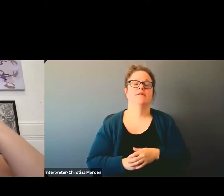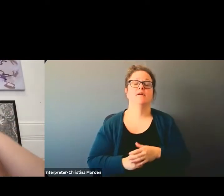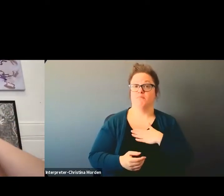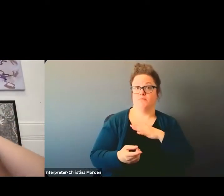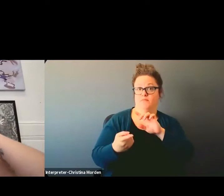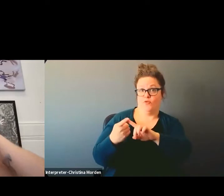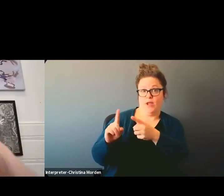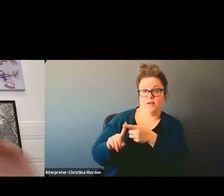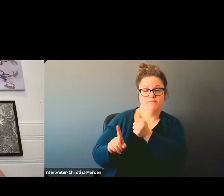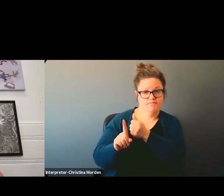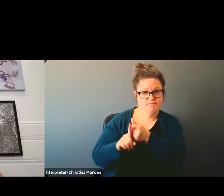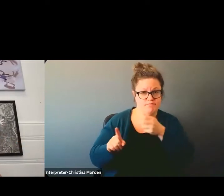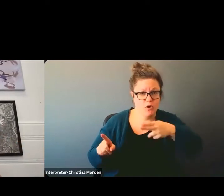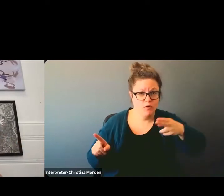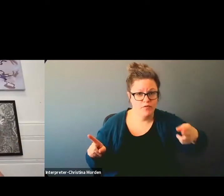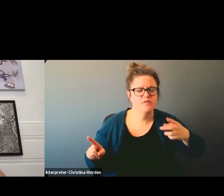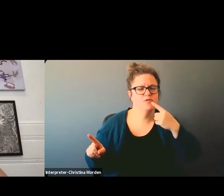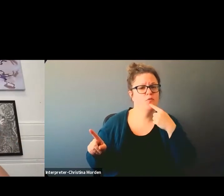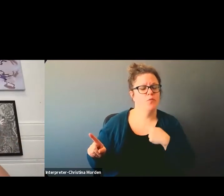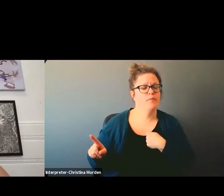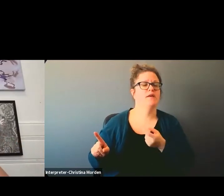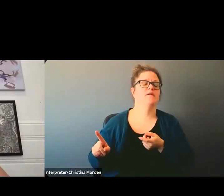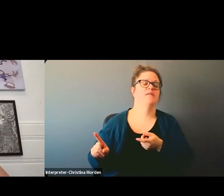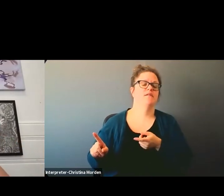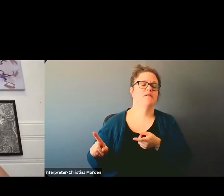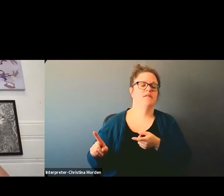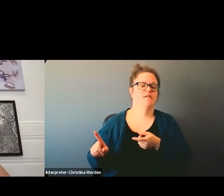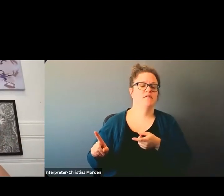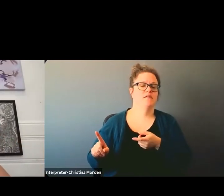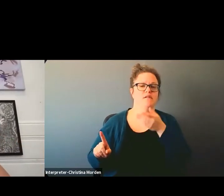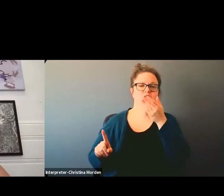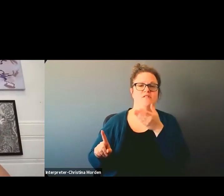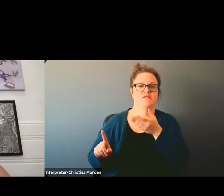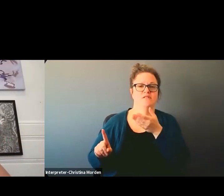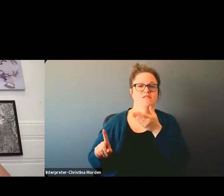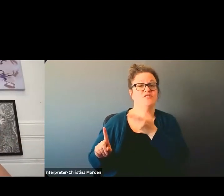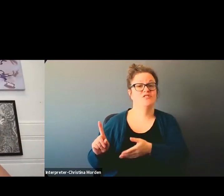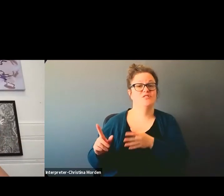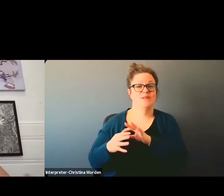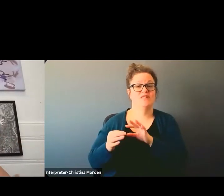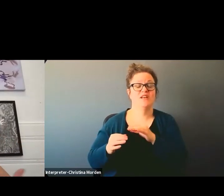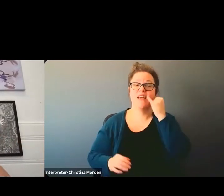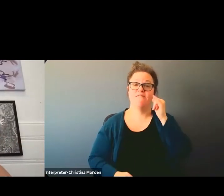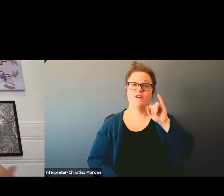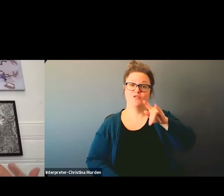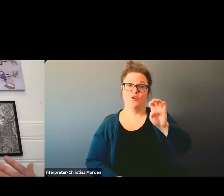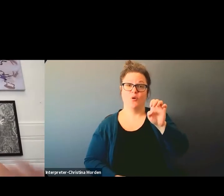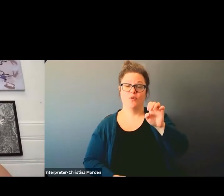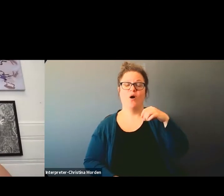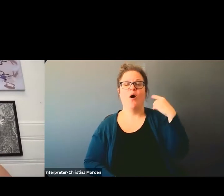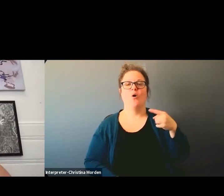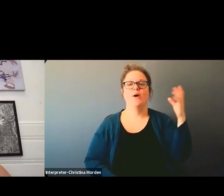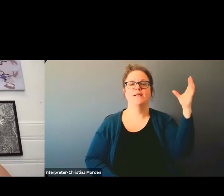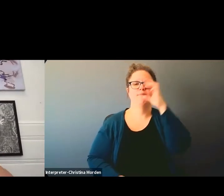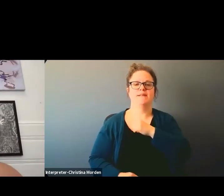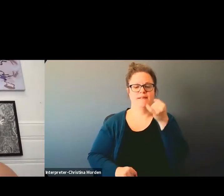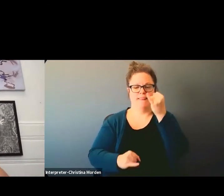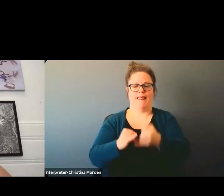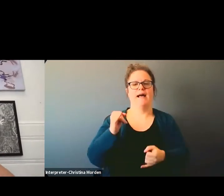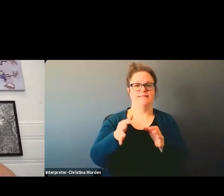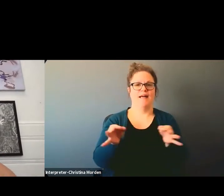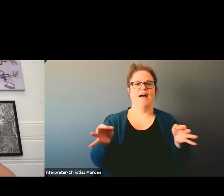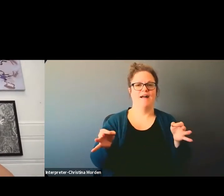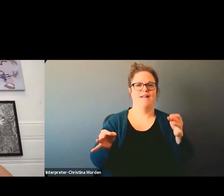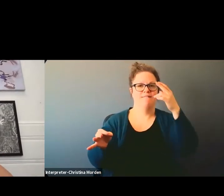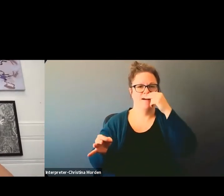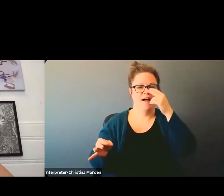me, who's hard of hearing. She said that she always misses the punchline of a joke. And that's because of the nature of telling a joke, that when you get to